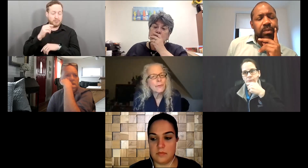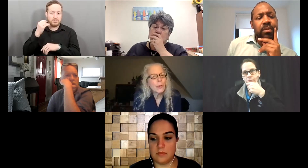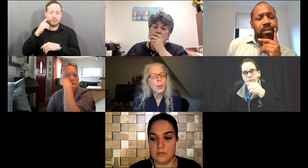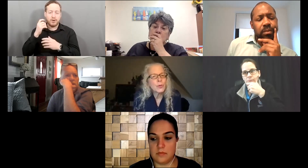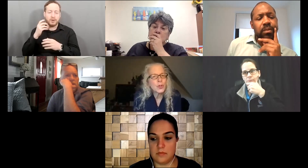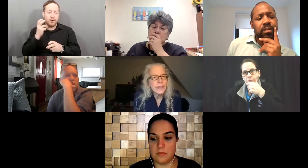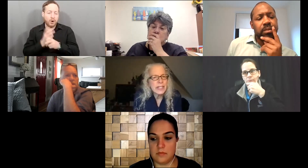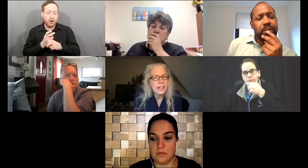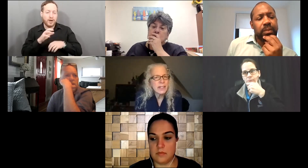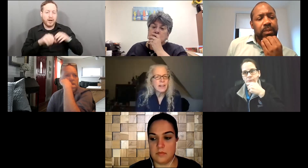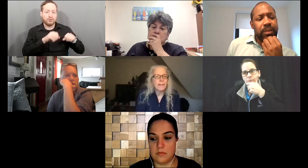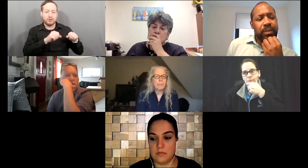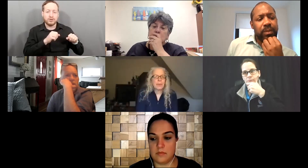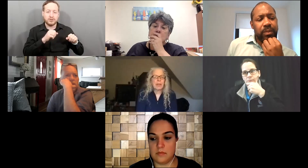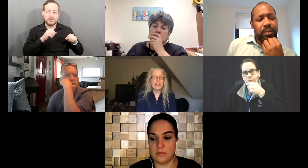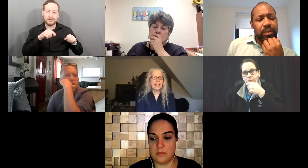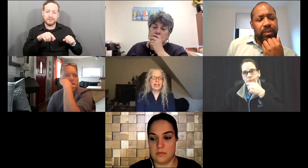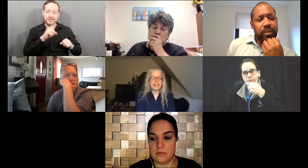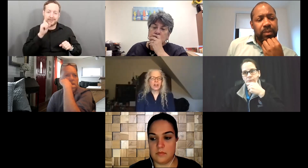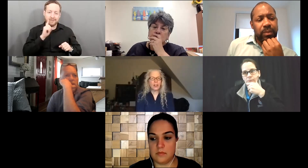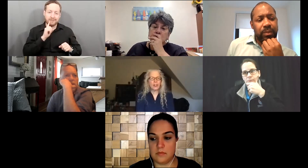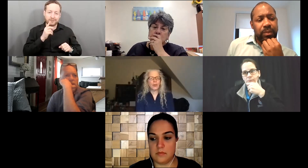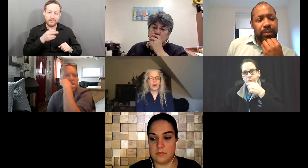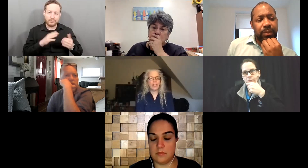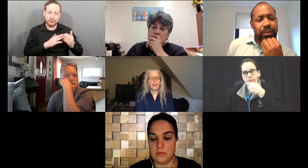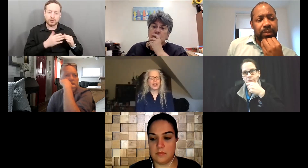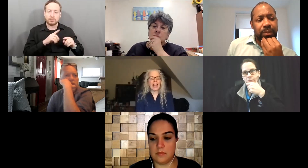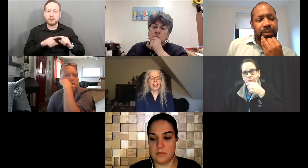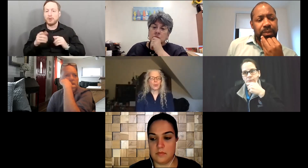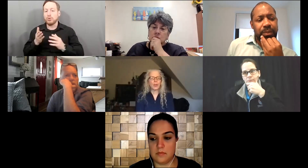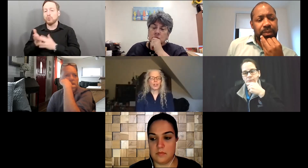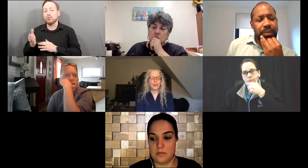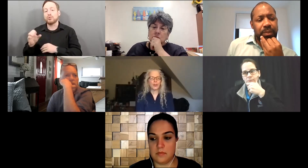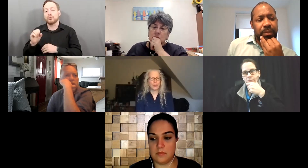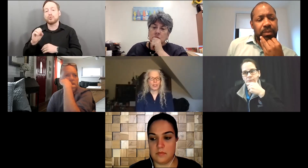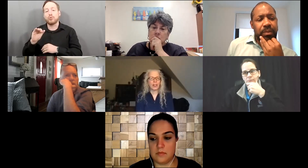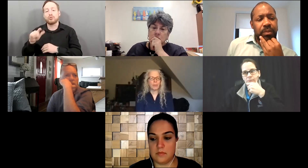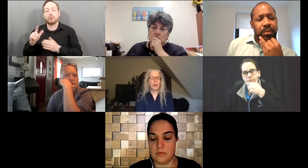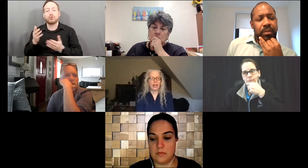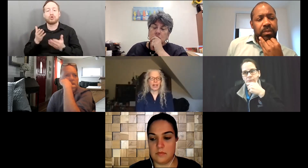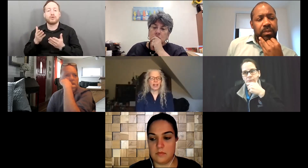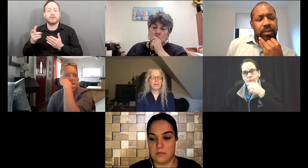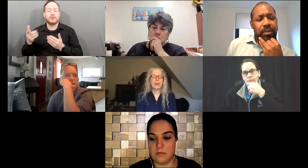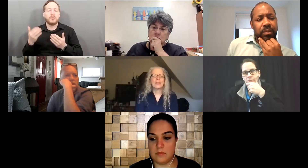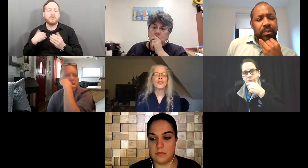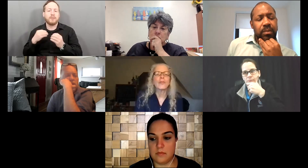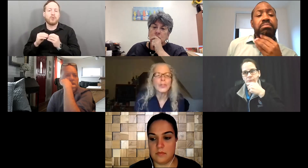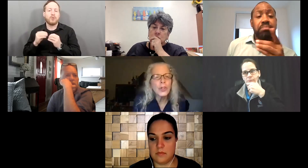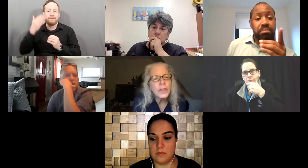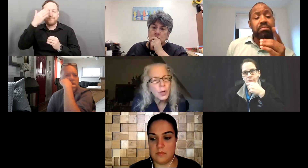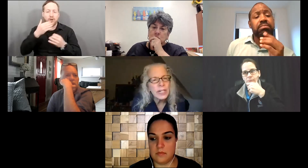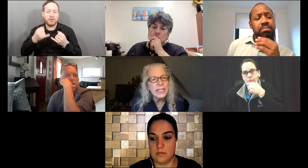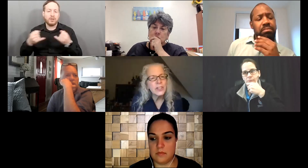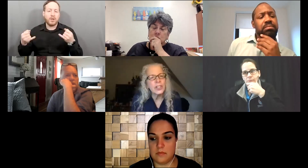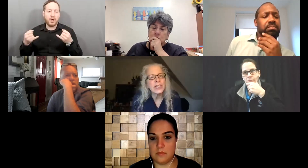that from those services, because I think it's harder to do outreach to the actual consumers in the community. But social